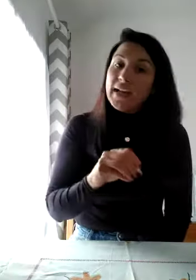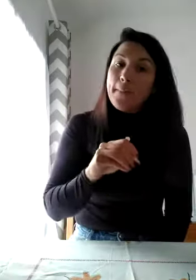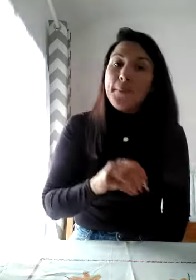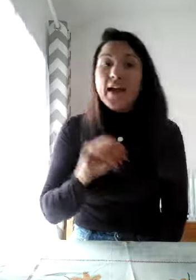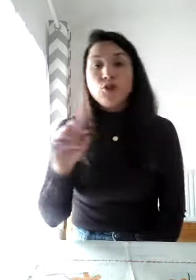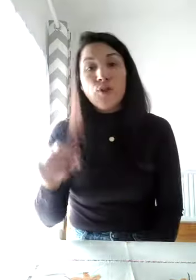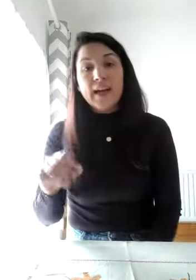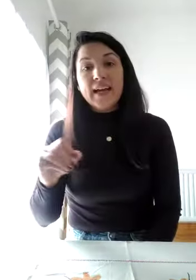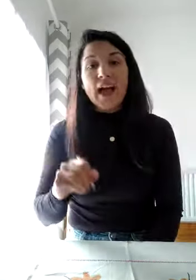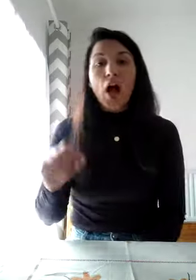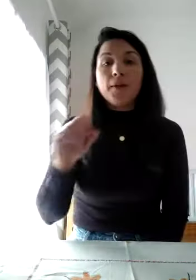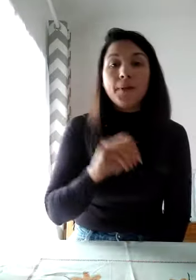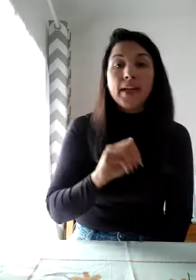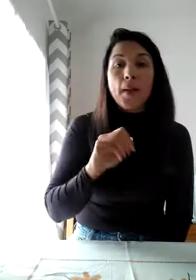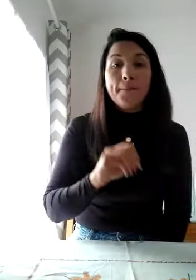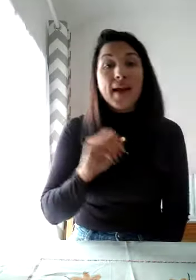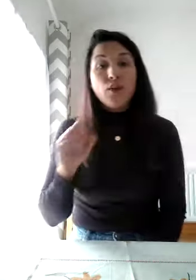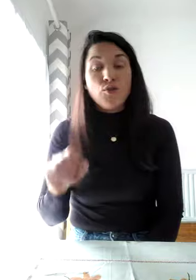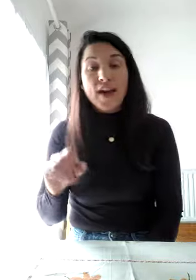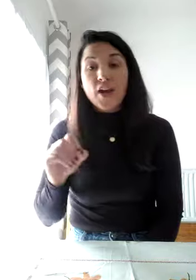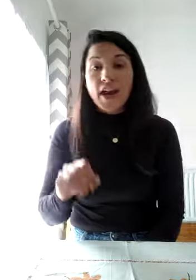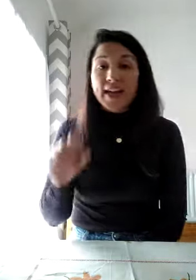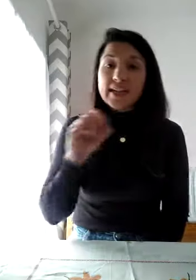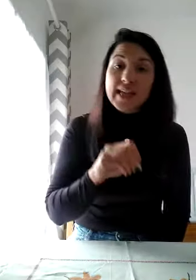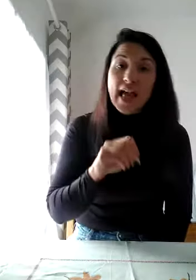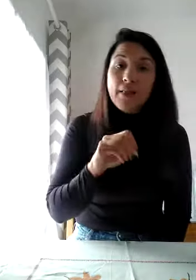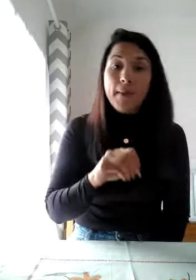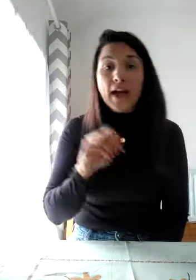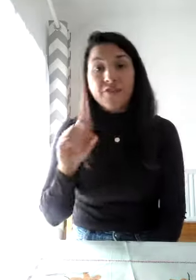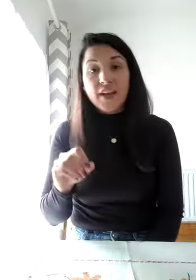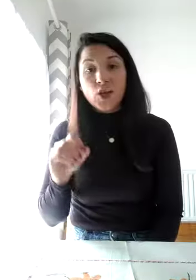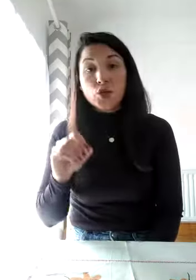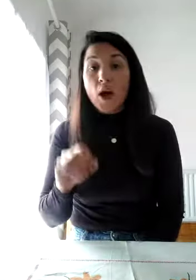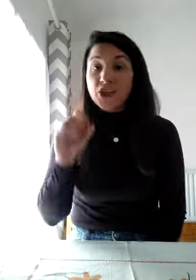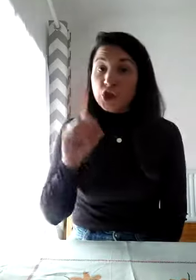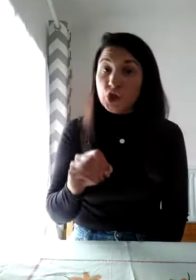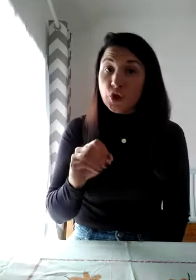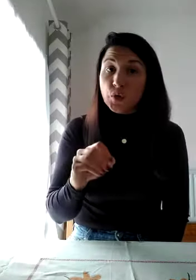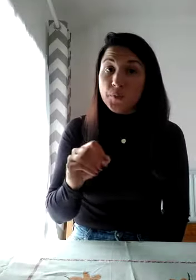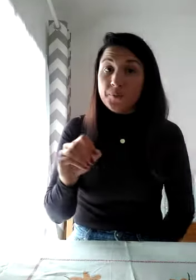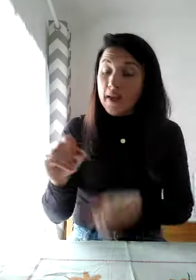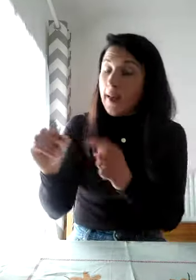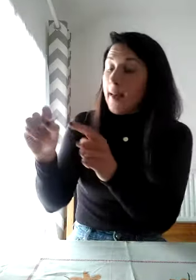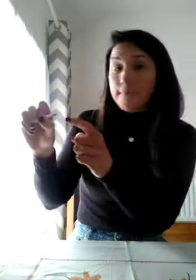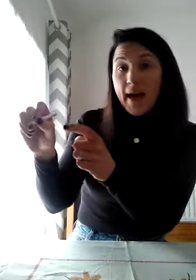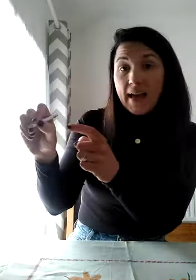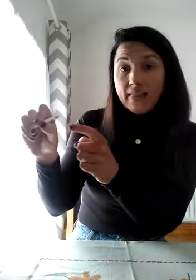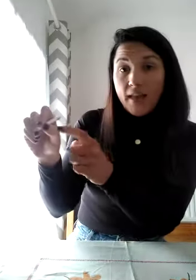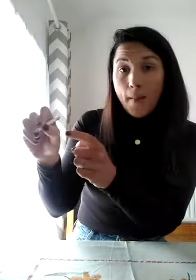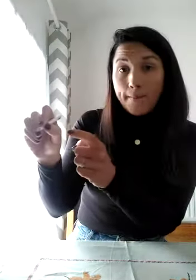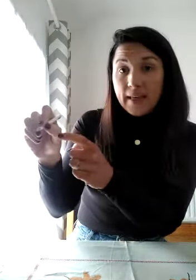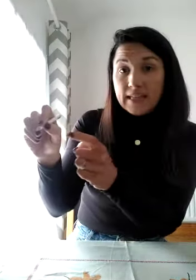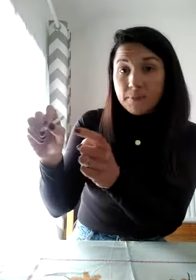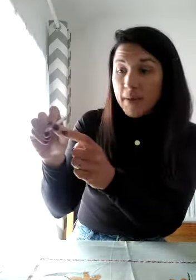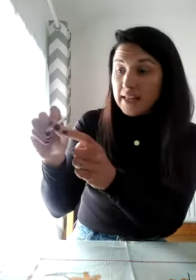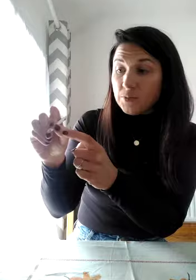up a crayon, pick up a crayon, I can tell my fingers what to do. My thumb is bent,